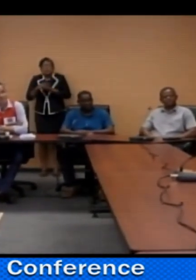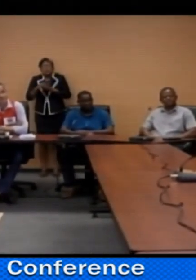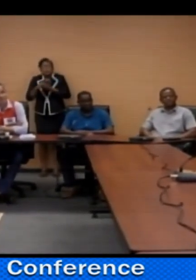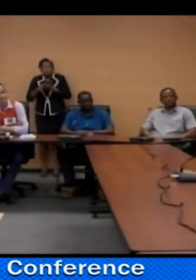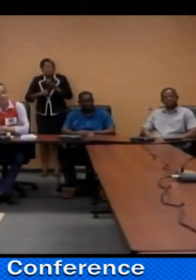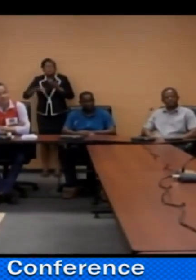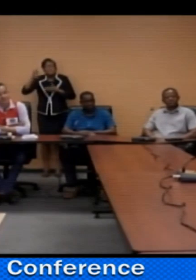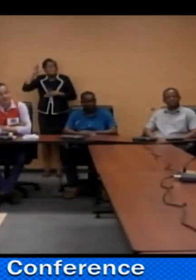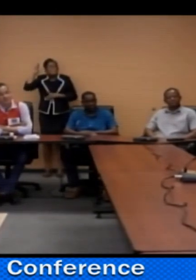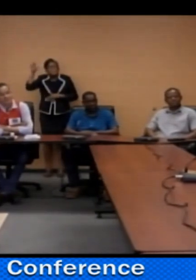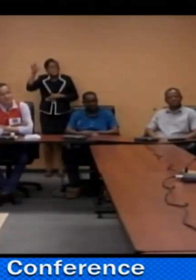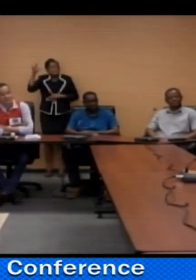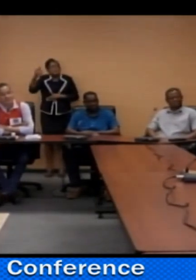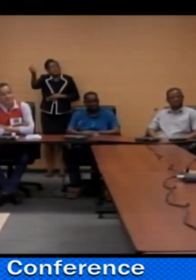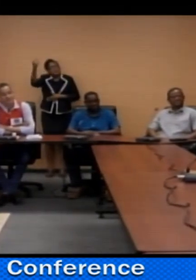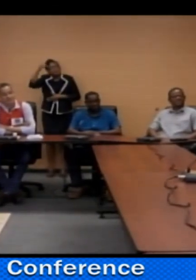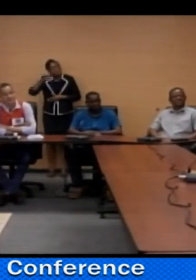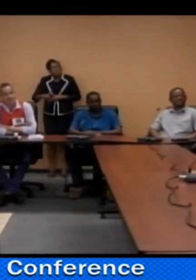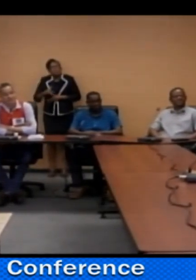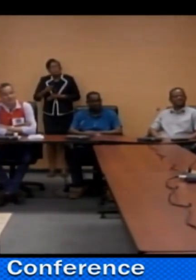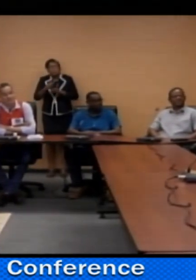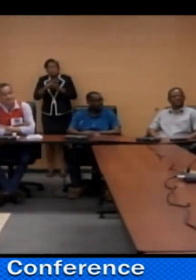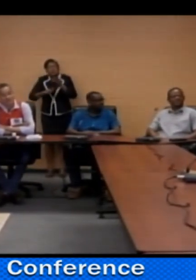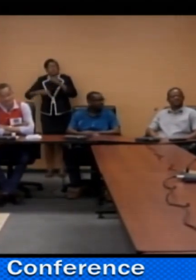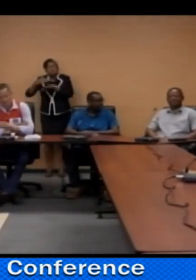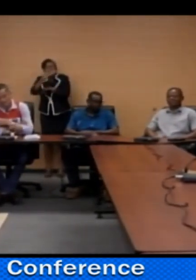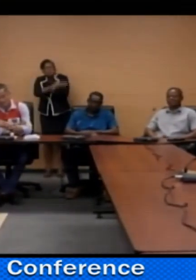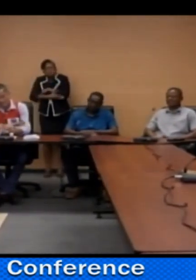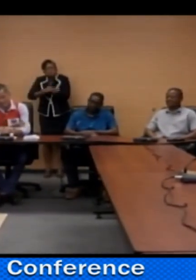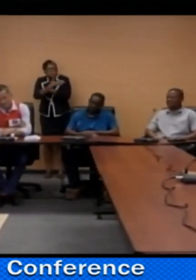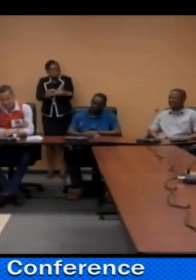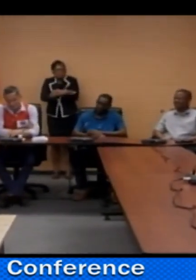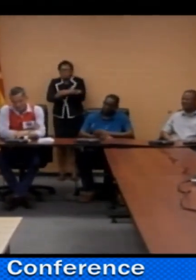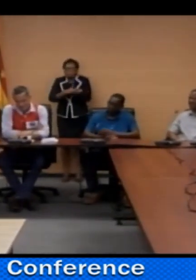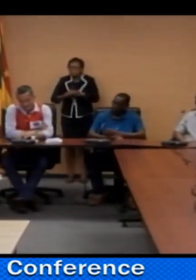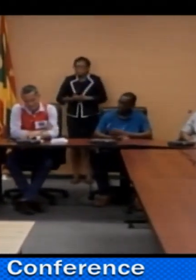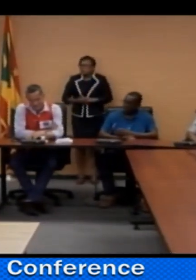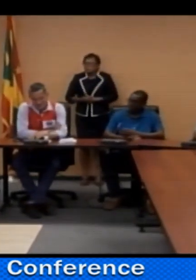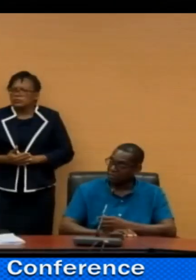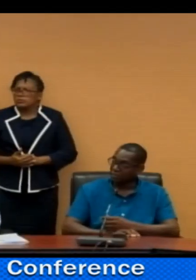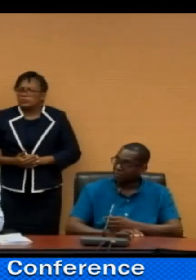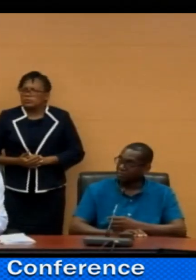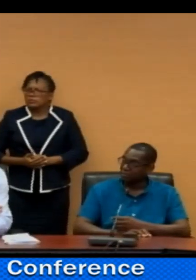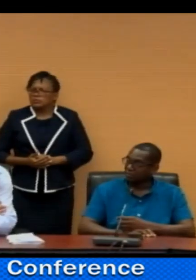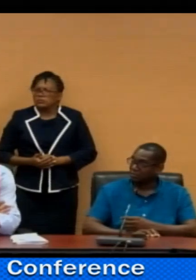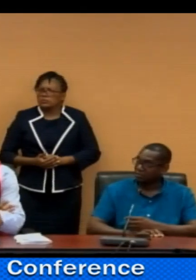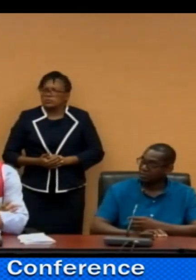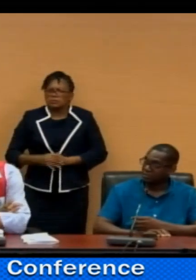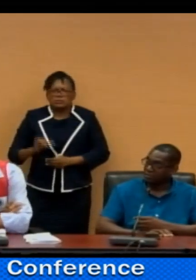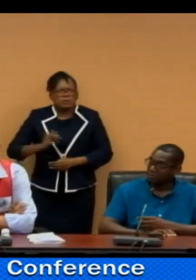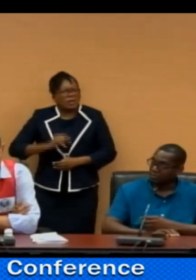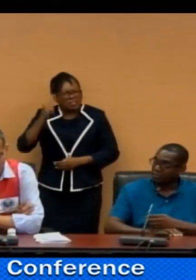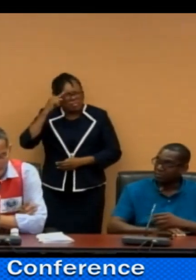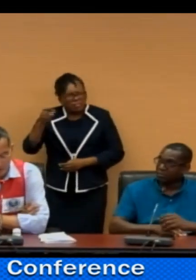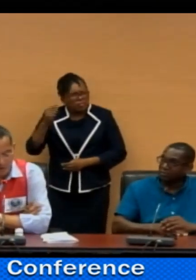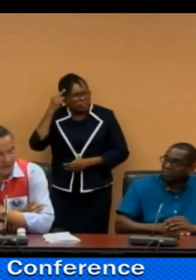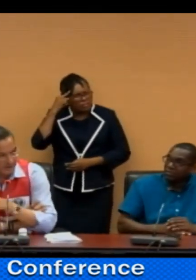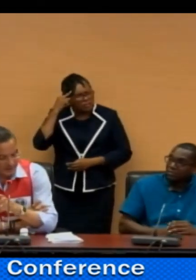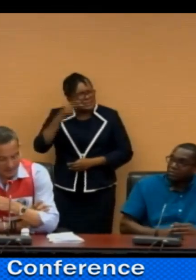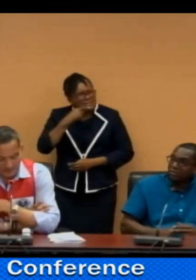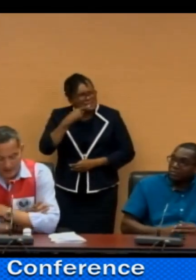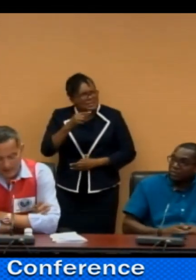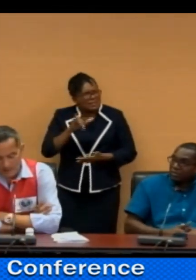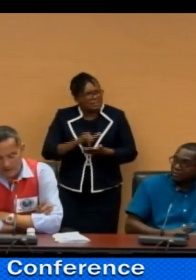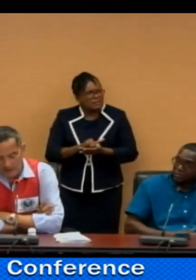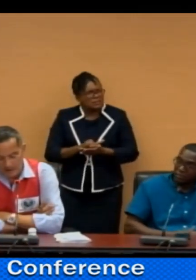coming from? Which country did they originate from? Thank you. thought I'd done all